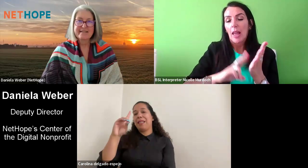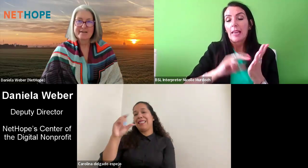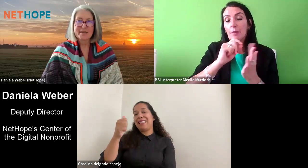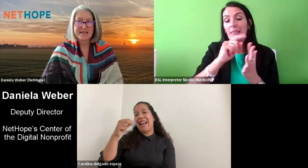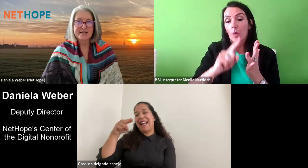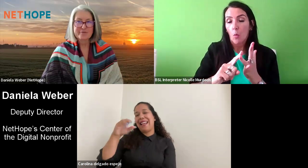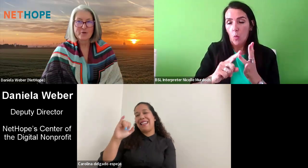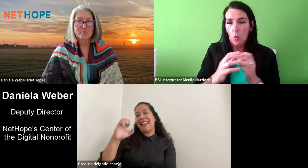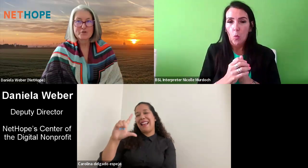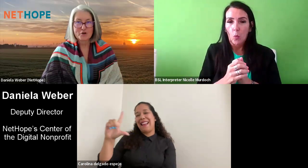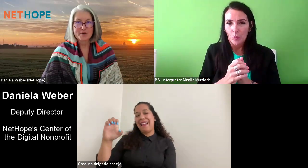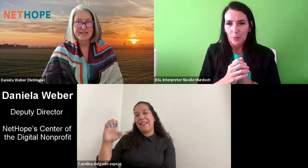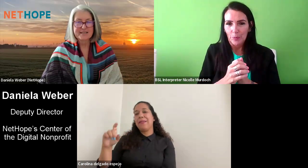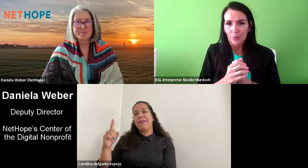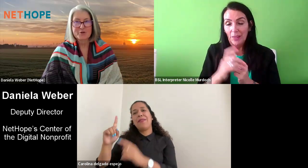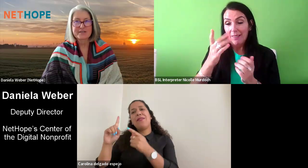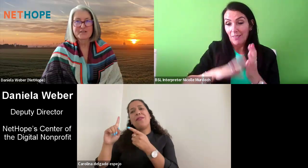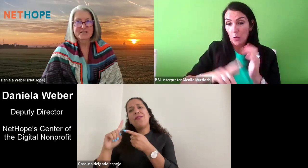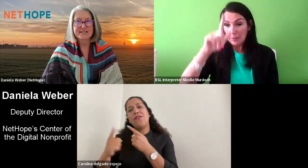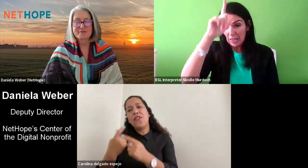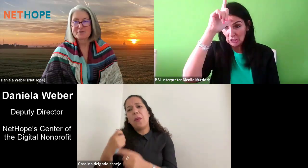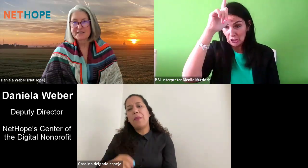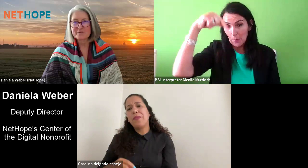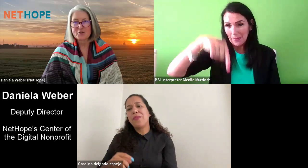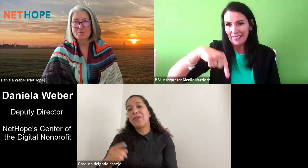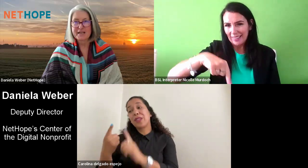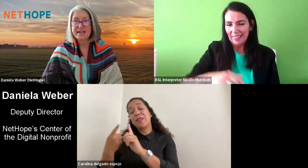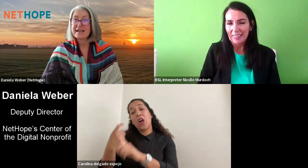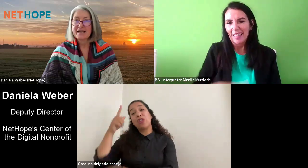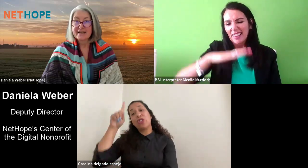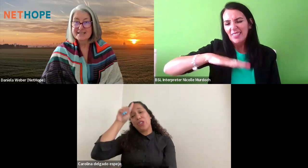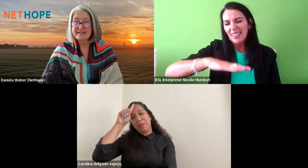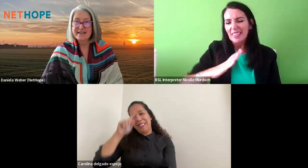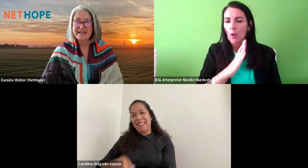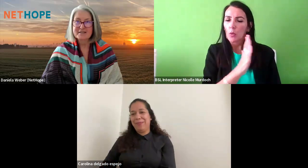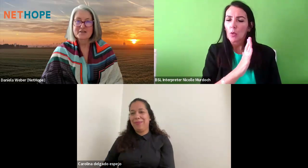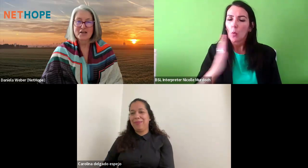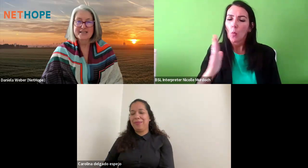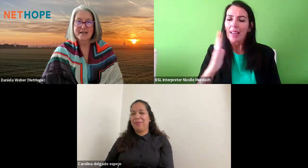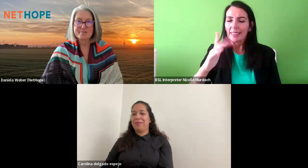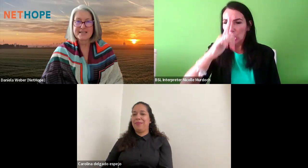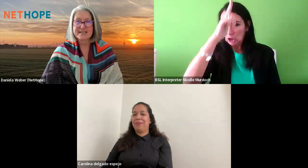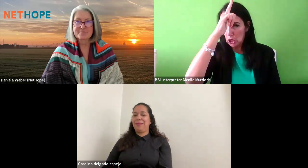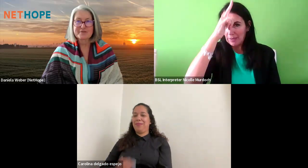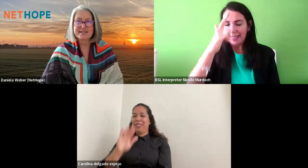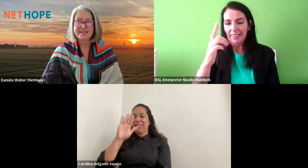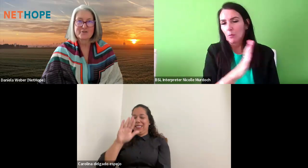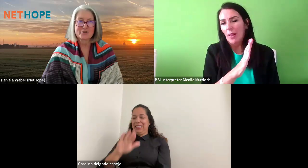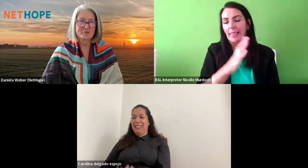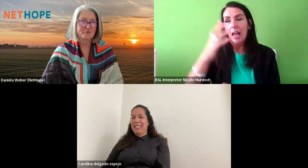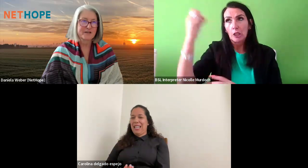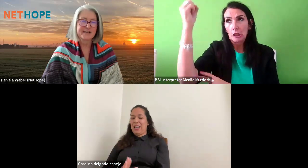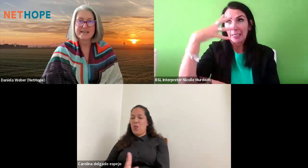and I'm here from Germany, Saarbrücken, which is in southwest of Germany. And it's sunny here, so I shall attempt sending some of that